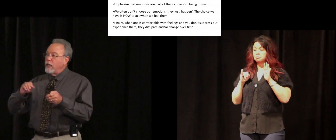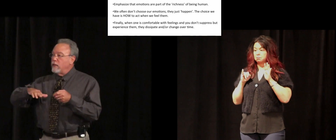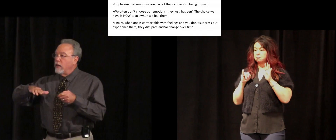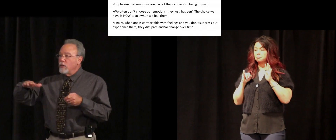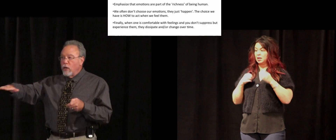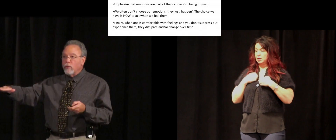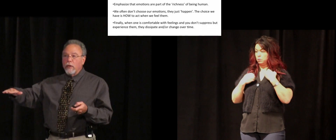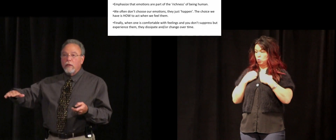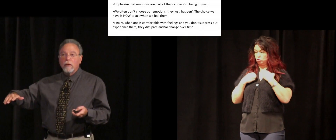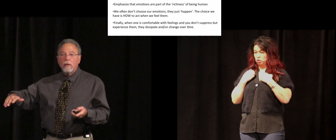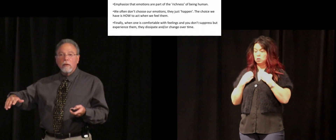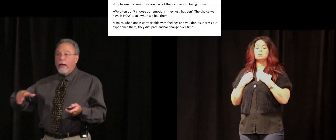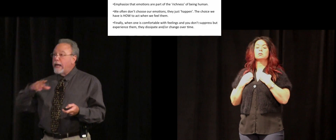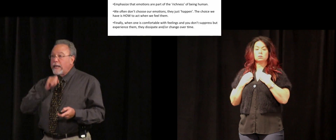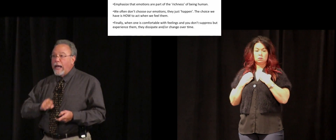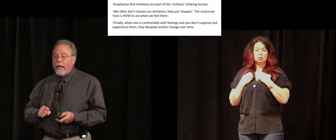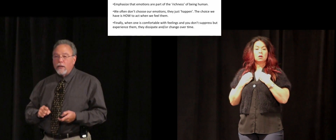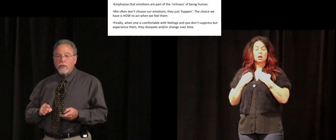Okay.